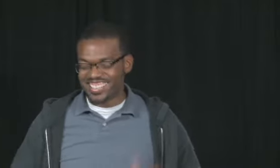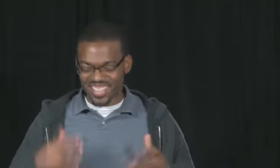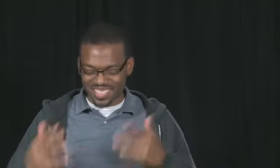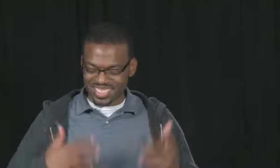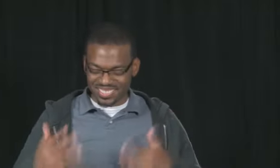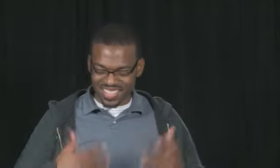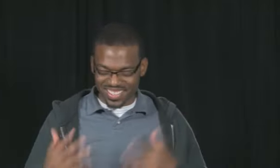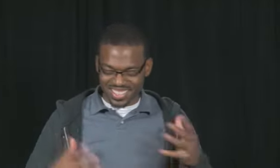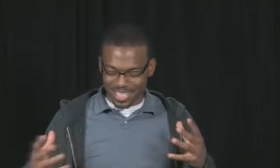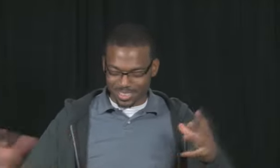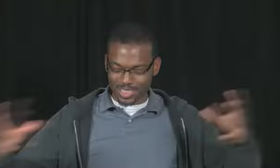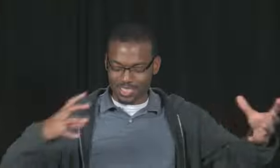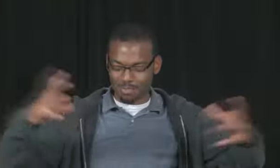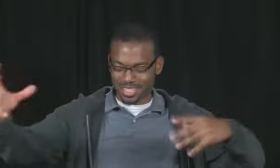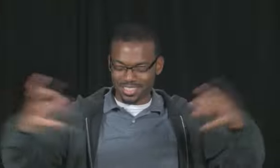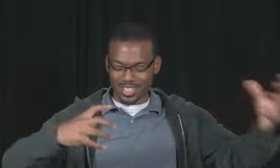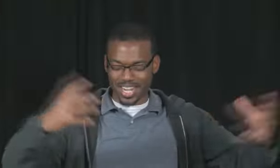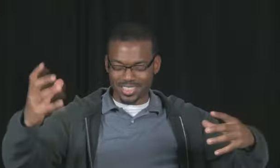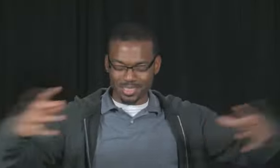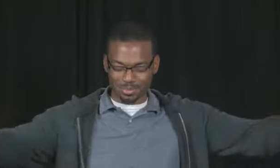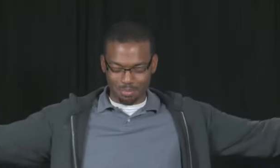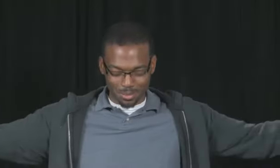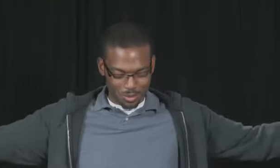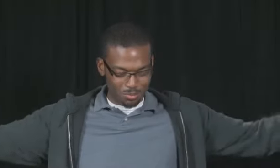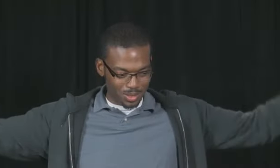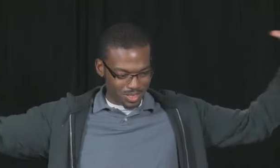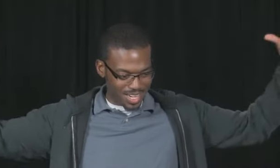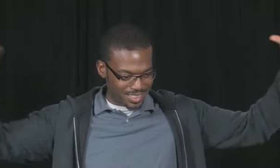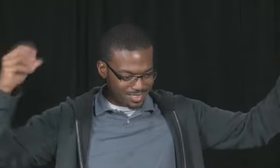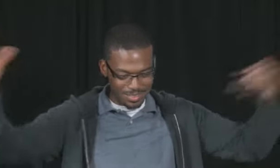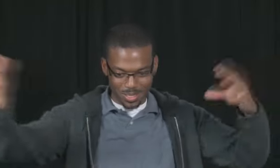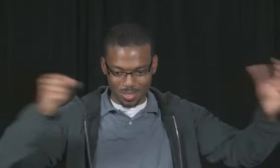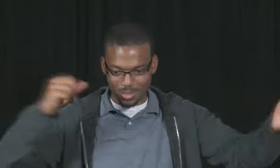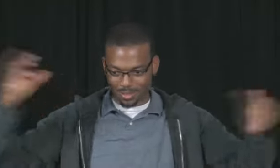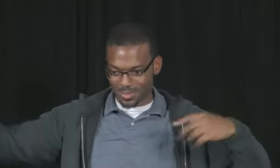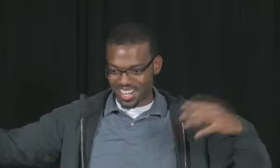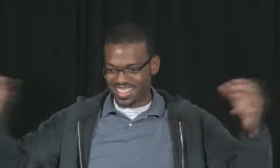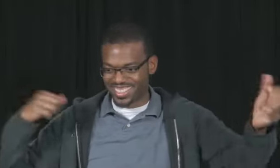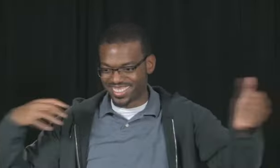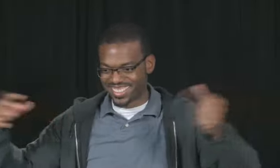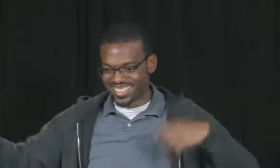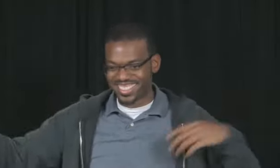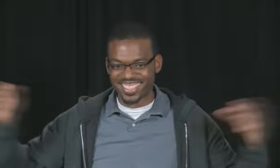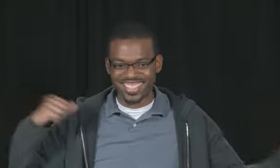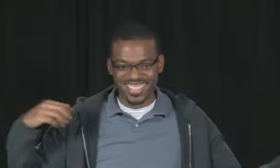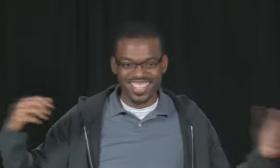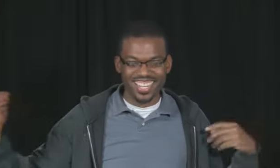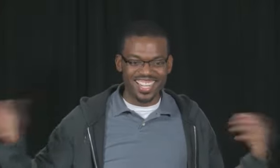Okay, I'm just having a hard time. It's like trying to pick crayons out of a big room full of crayons. I don't even know what I'm going for now. Exactly. I